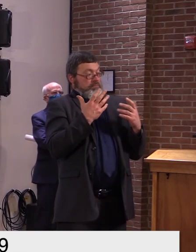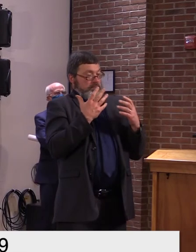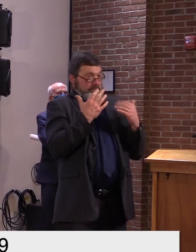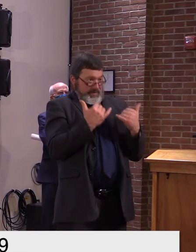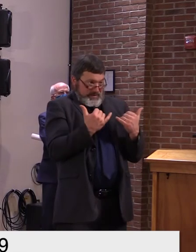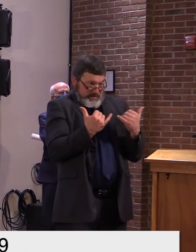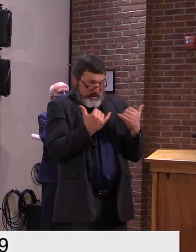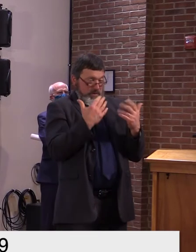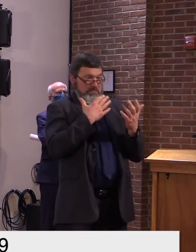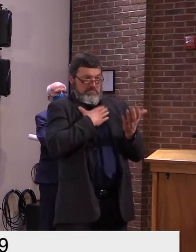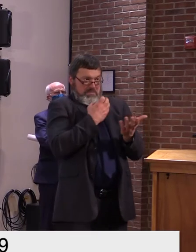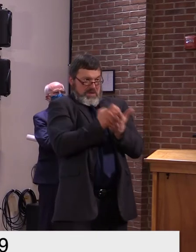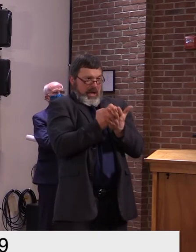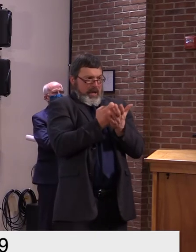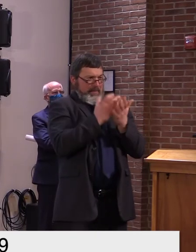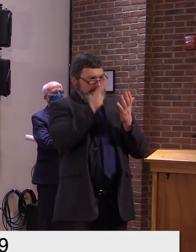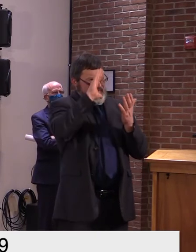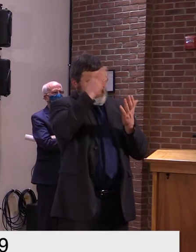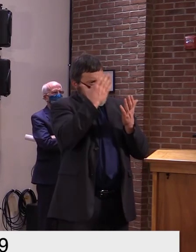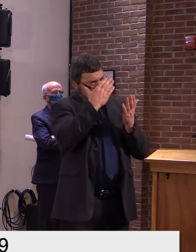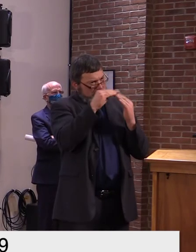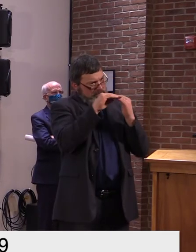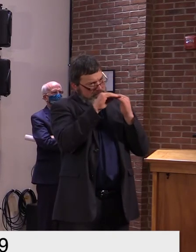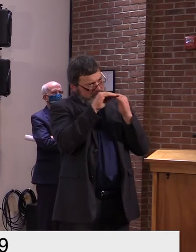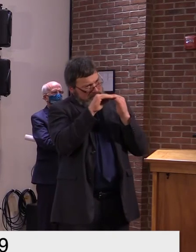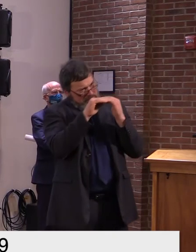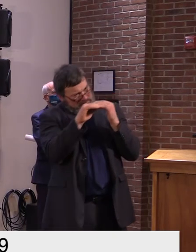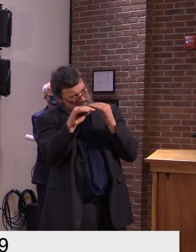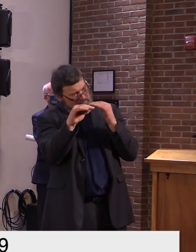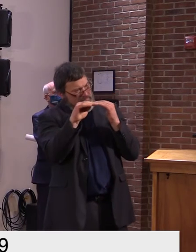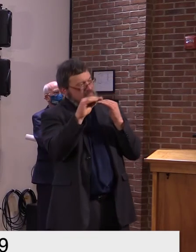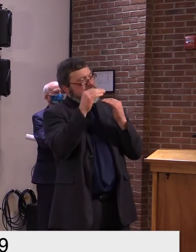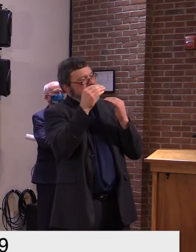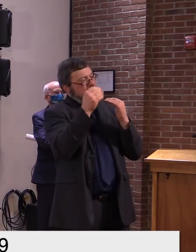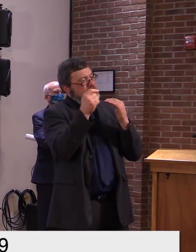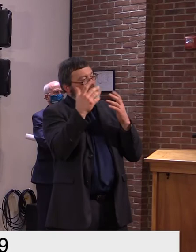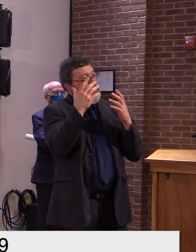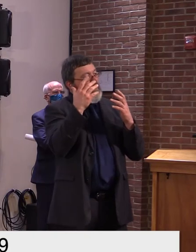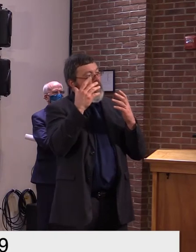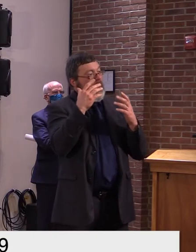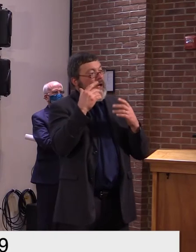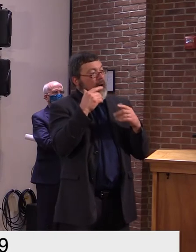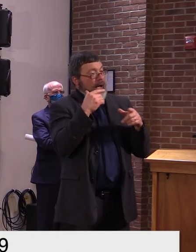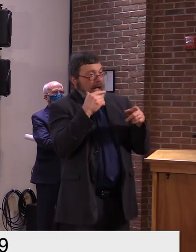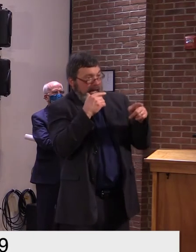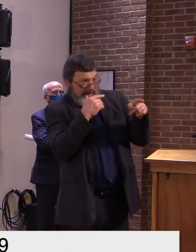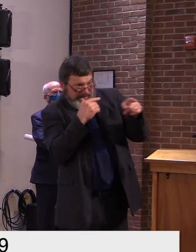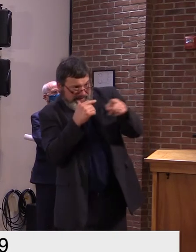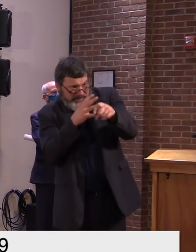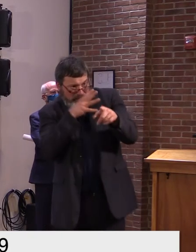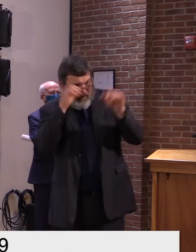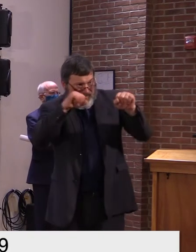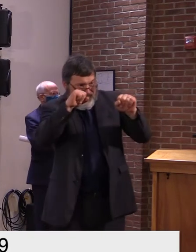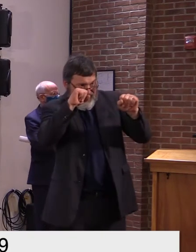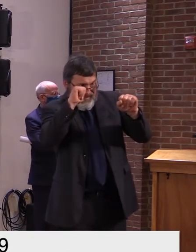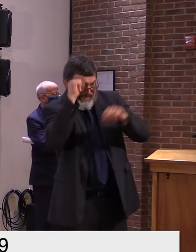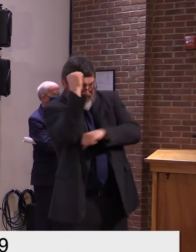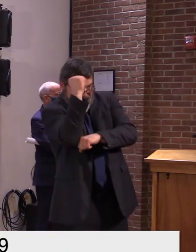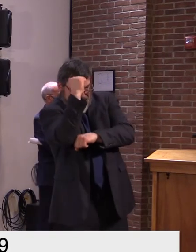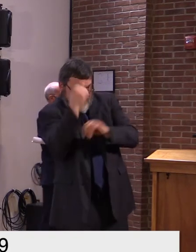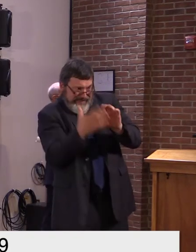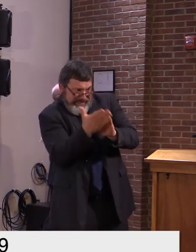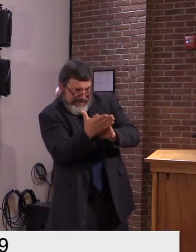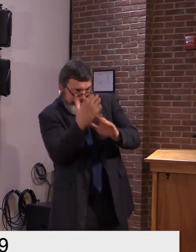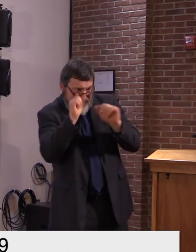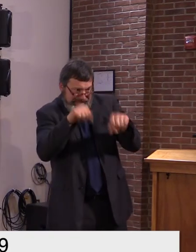the reduction of the number of farms in Vermont subside. So obviously